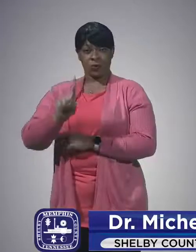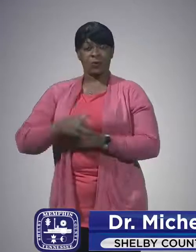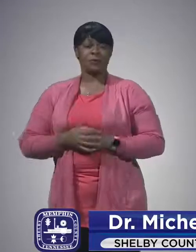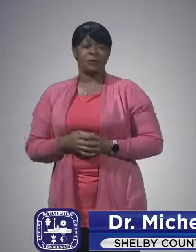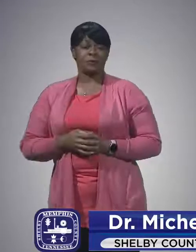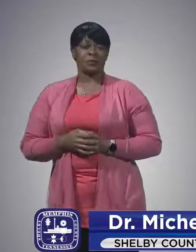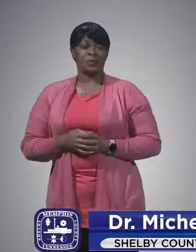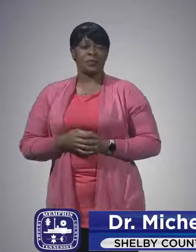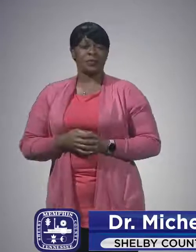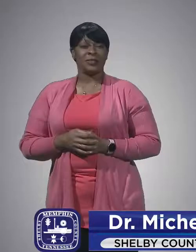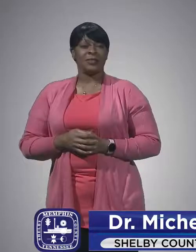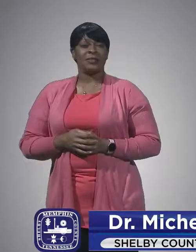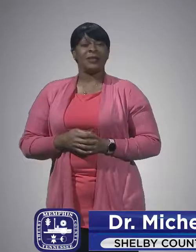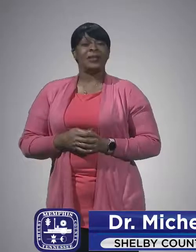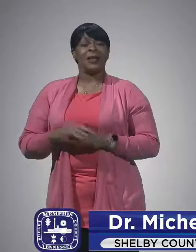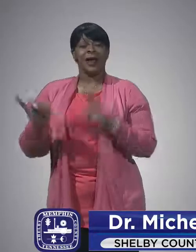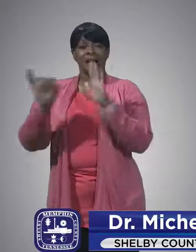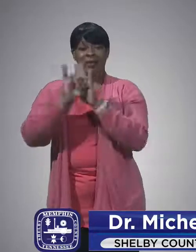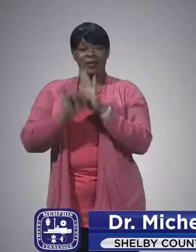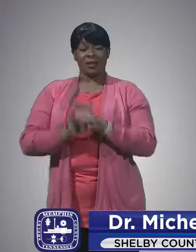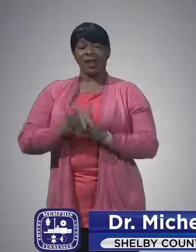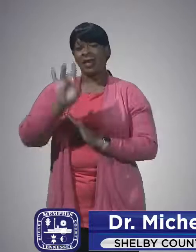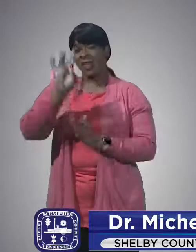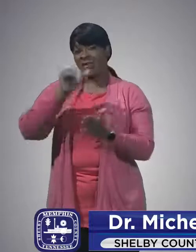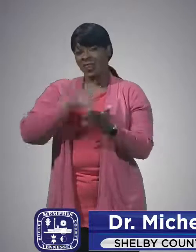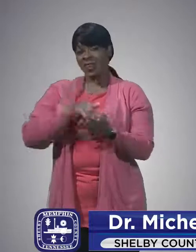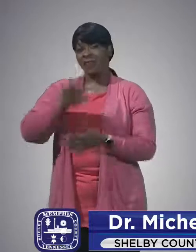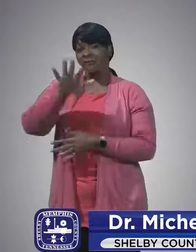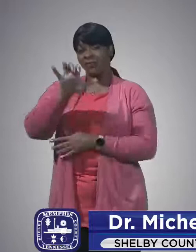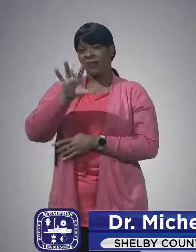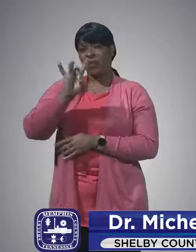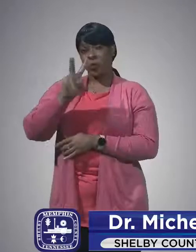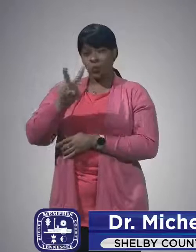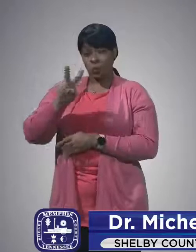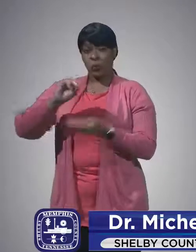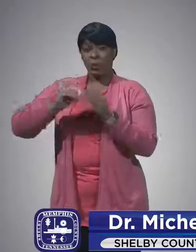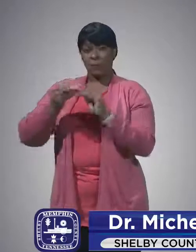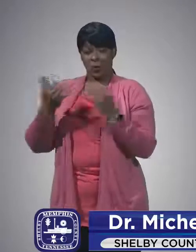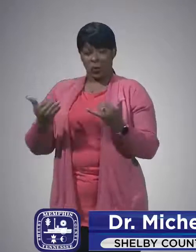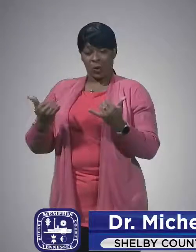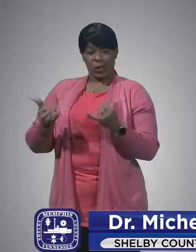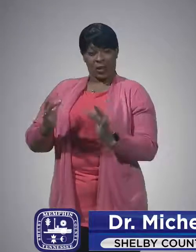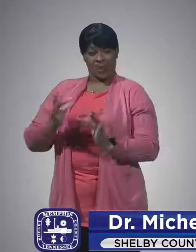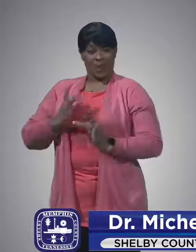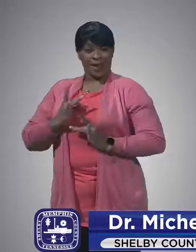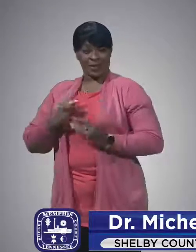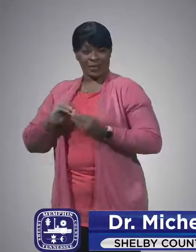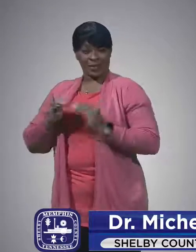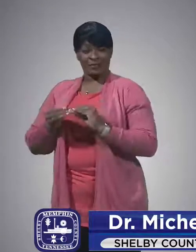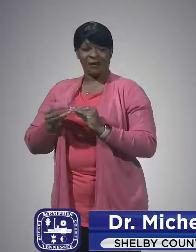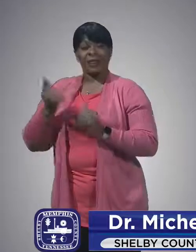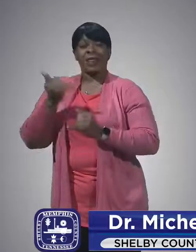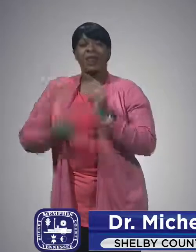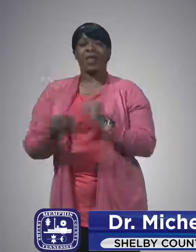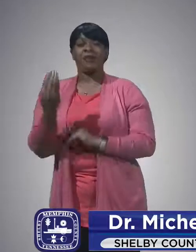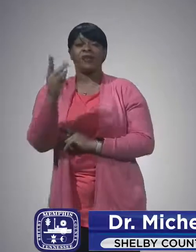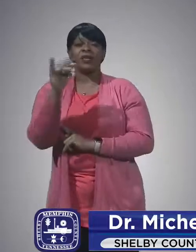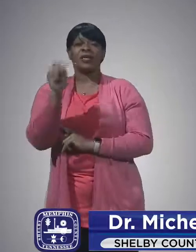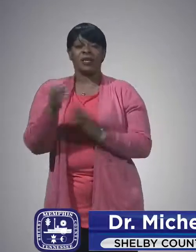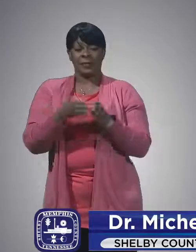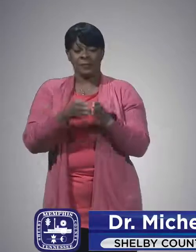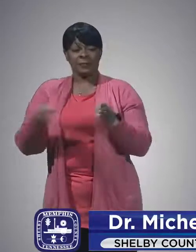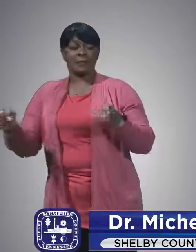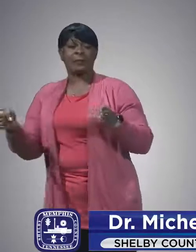There are an identified 8,552 active cases, meaning that is within the last 14